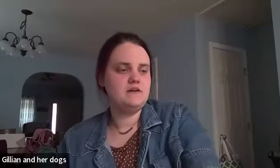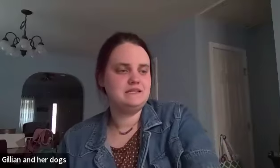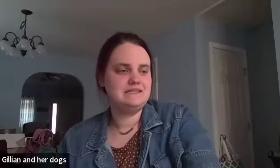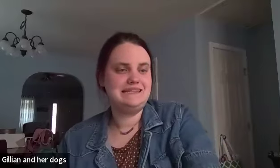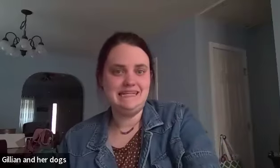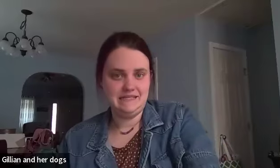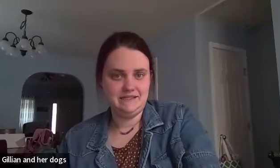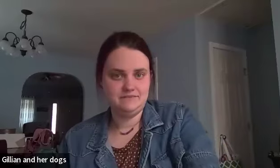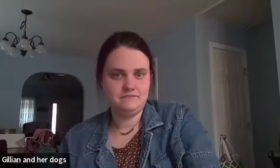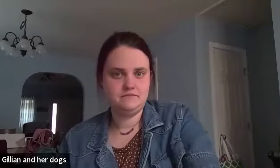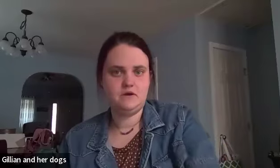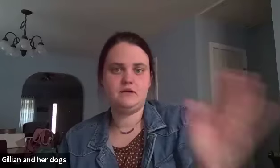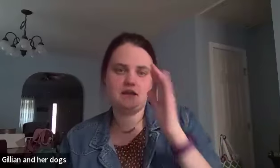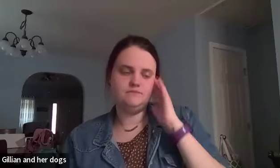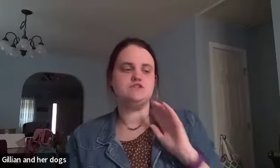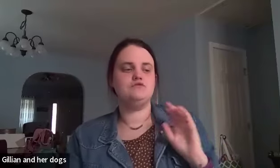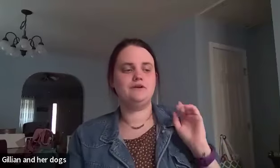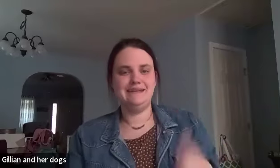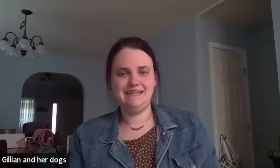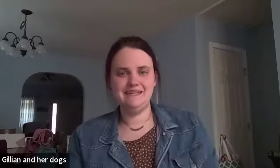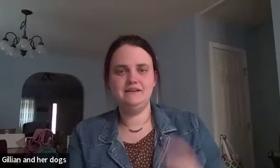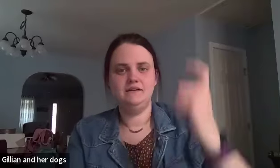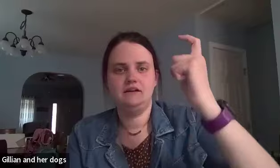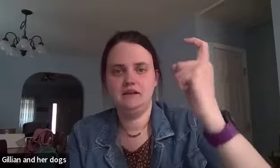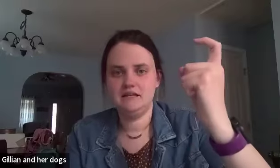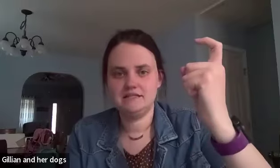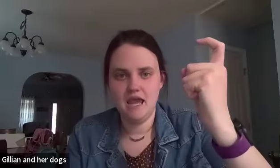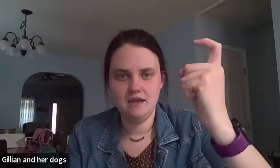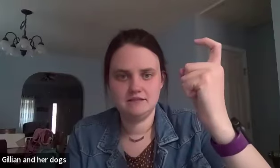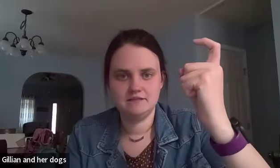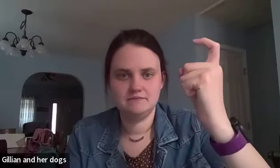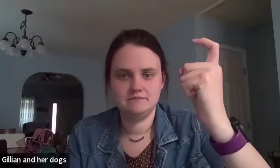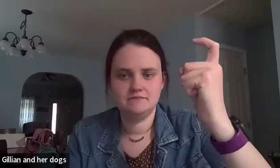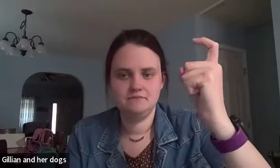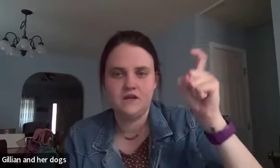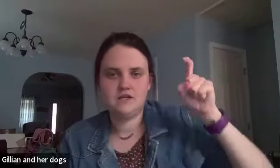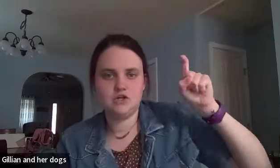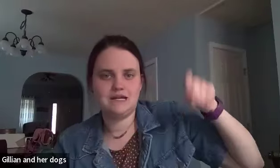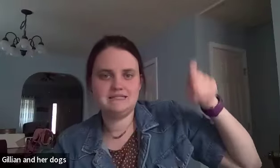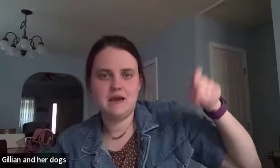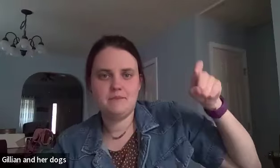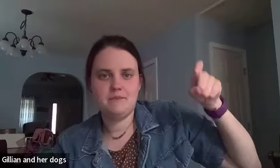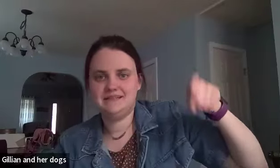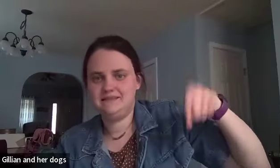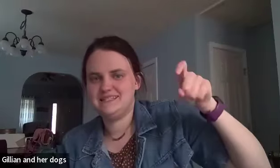have is need. All right. And so for need is an X. You're going to tap it like